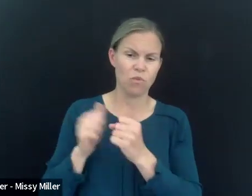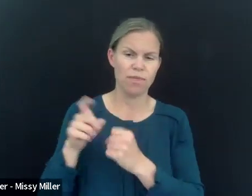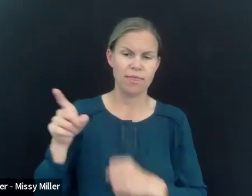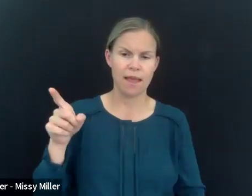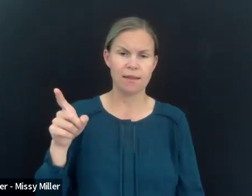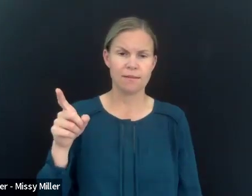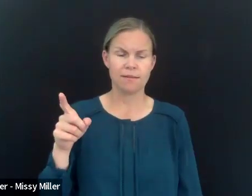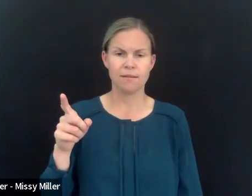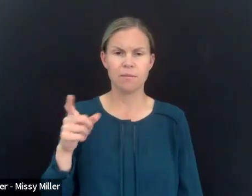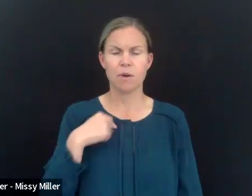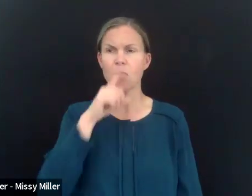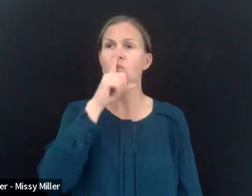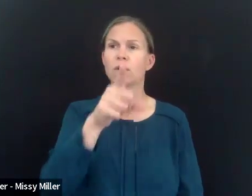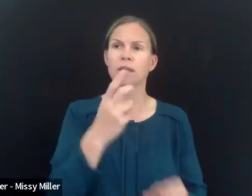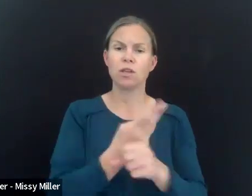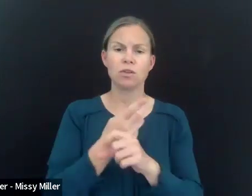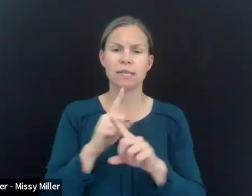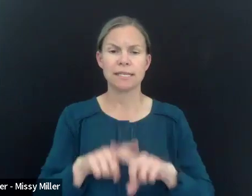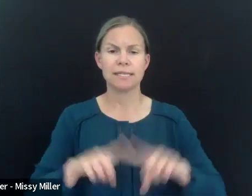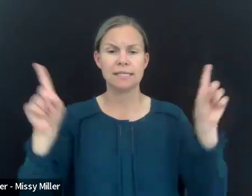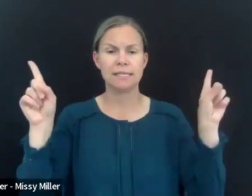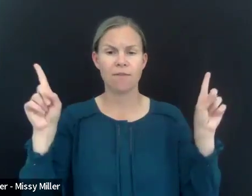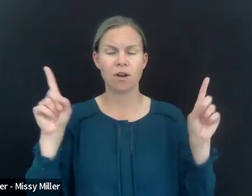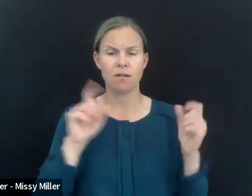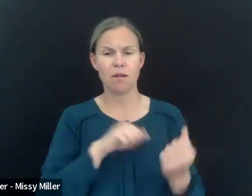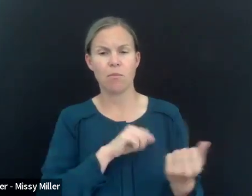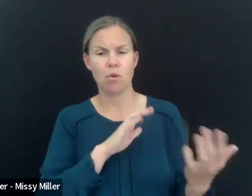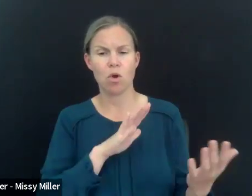different angle and showing like return, you know,